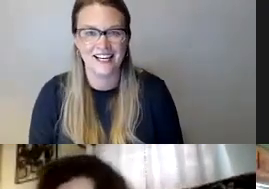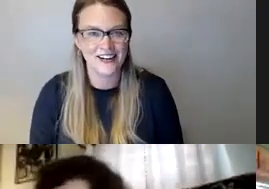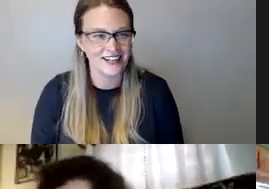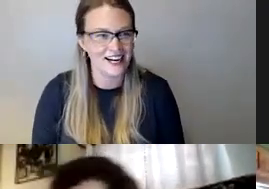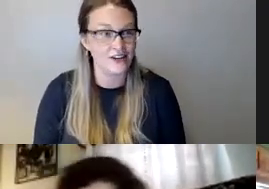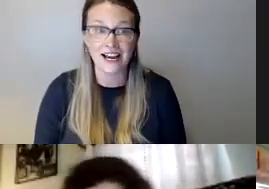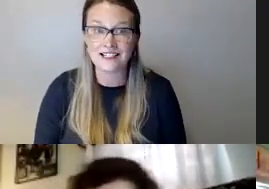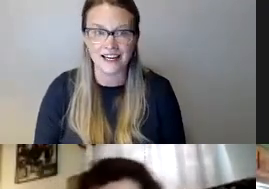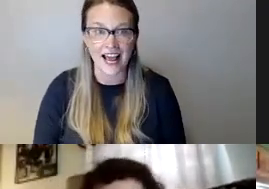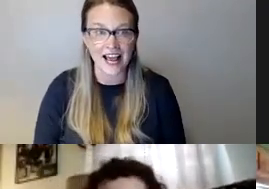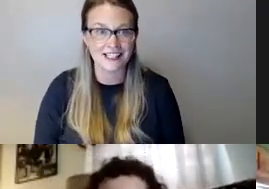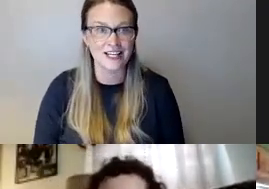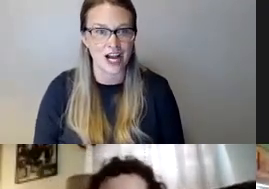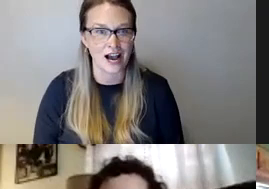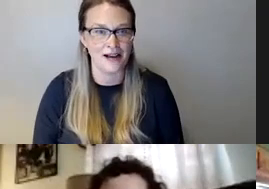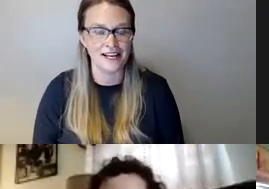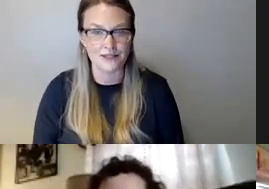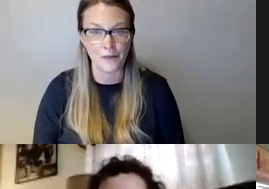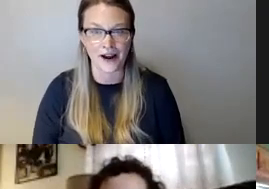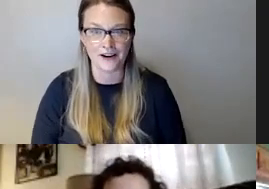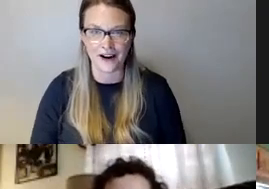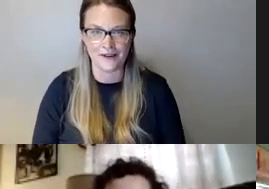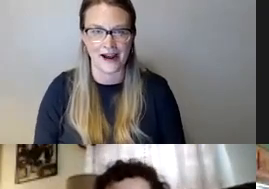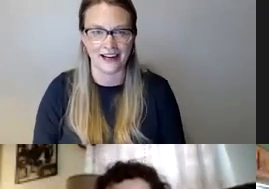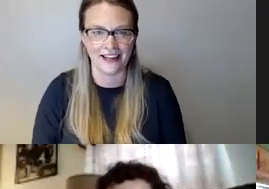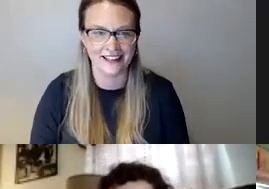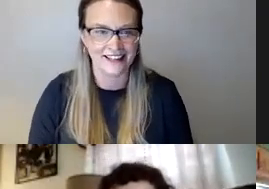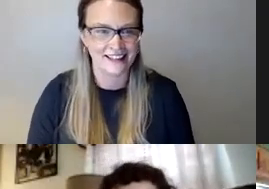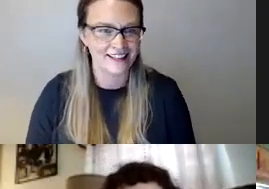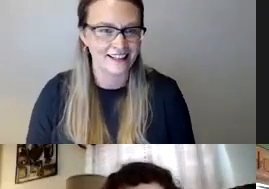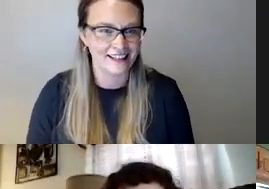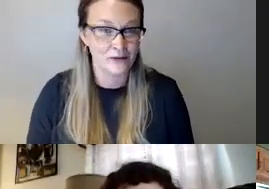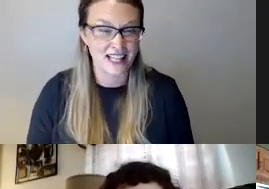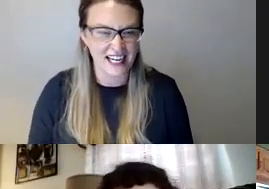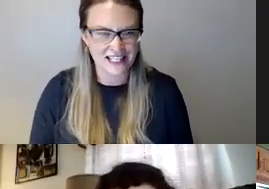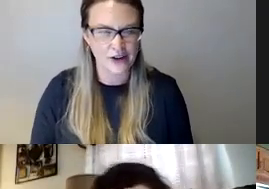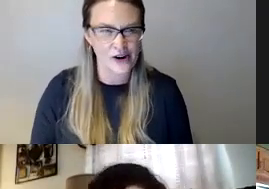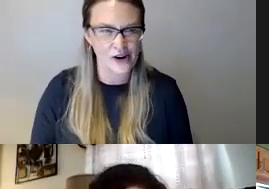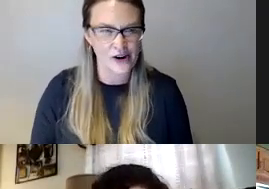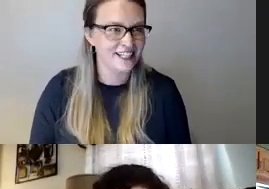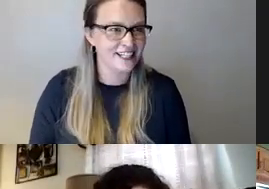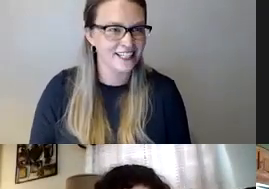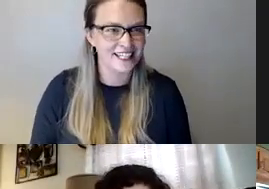All right, you guys did an excellent job. I am so proud of everybody. Was that easy or hard?